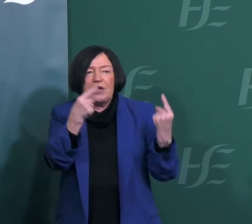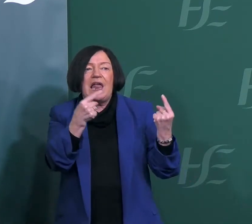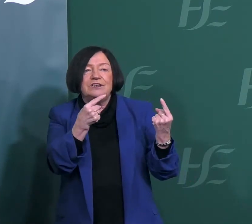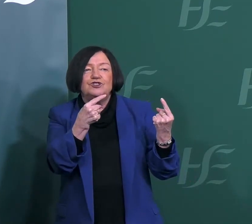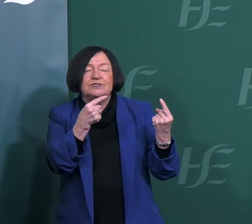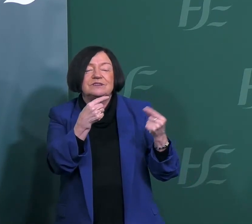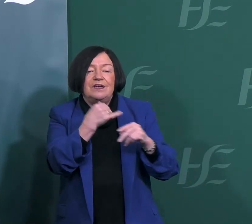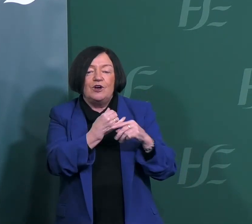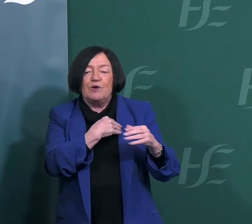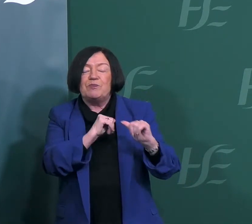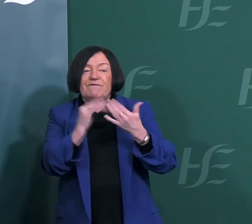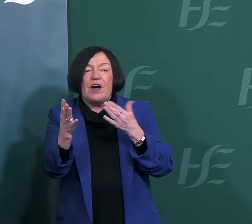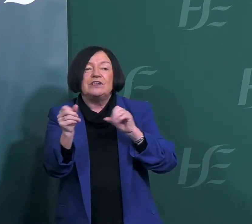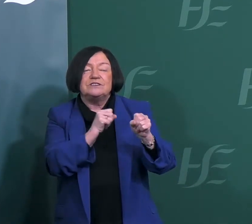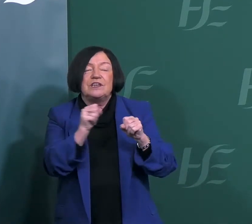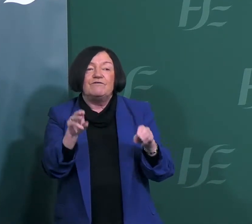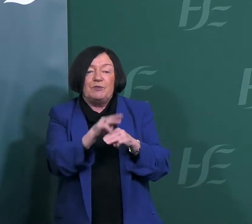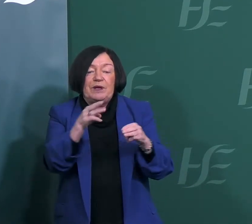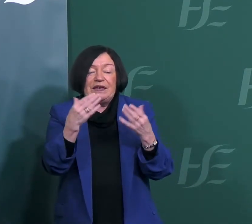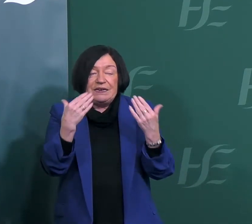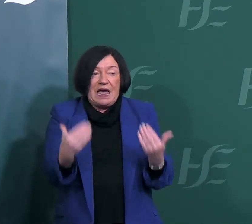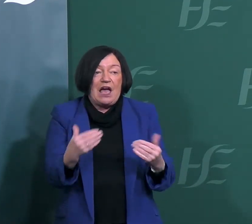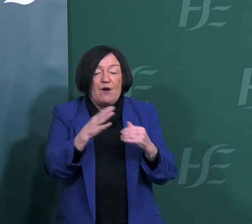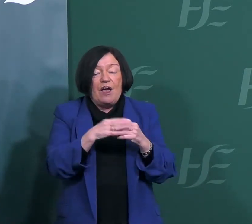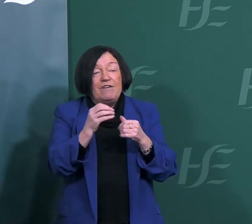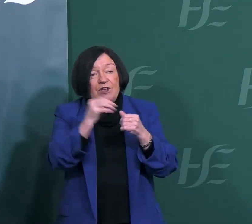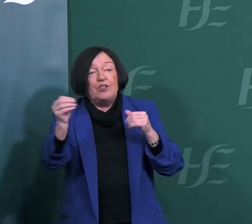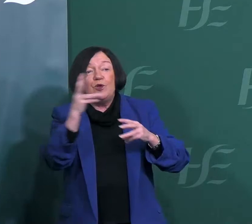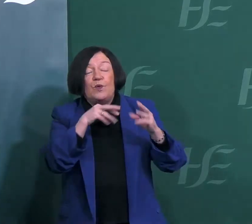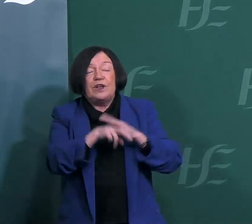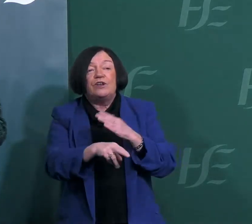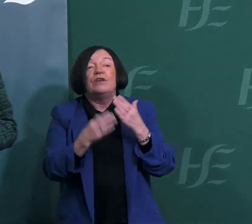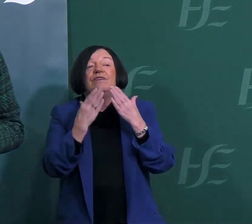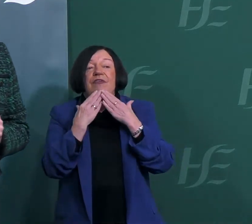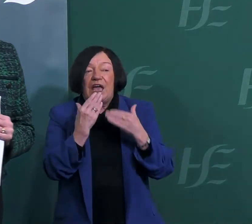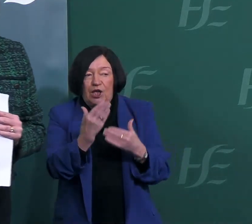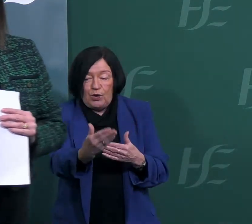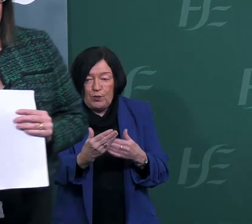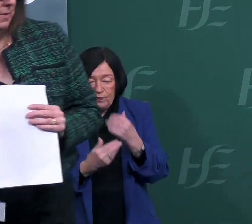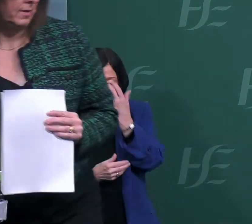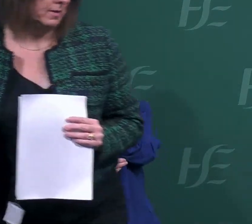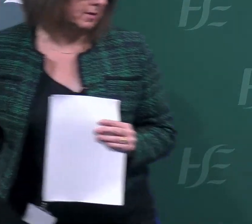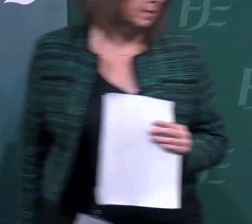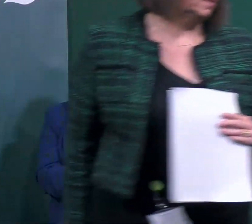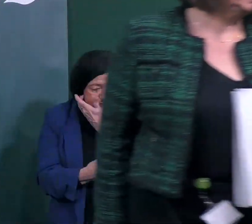have providing services to people now and for the rest of the winter. Thank you.